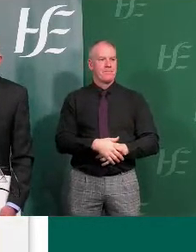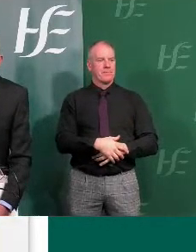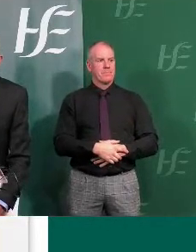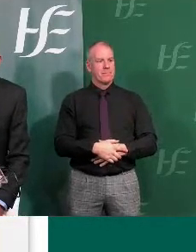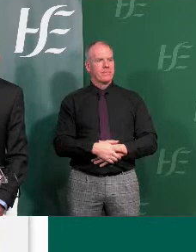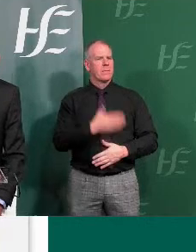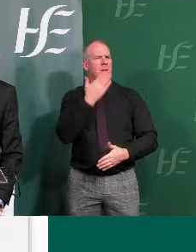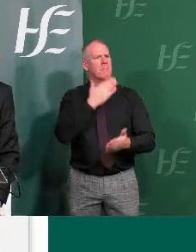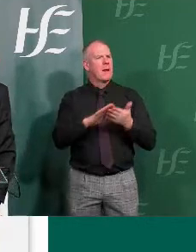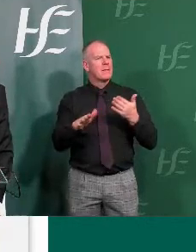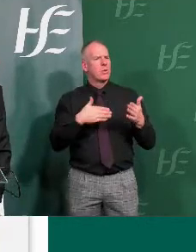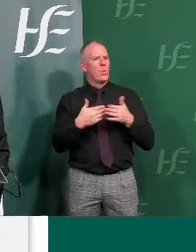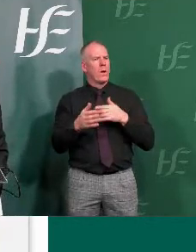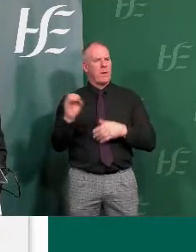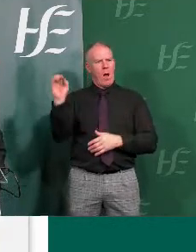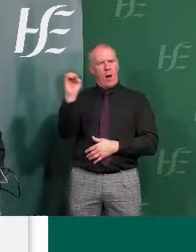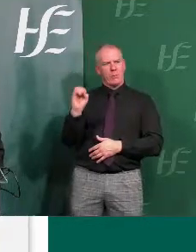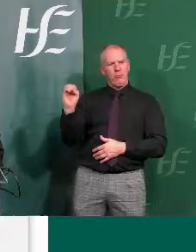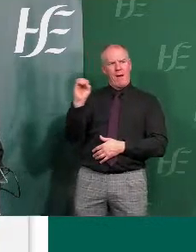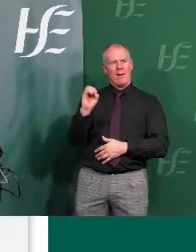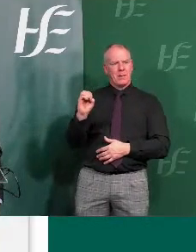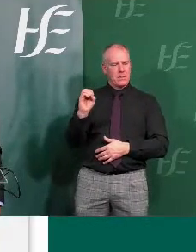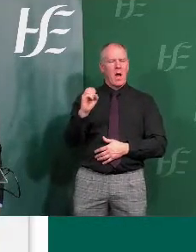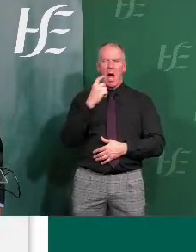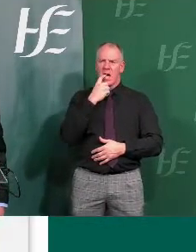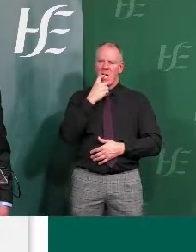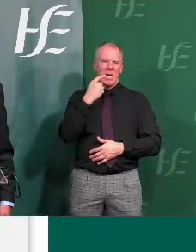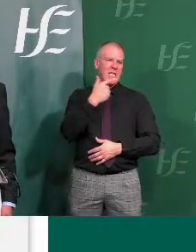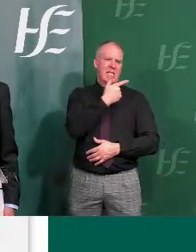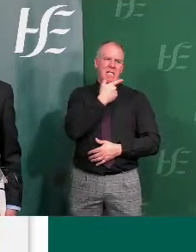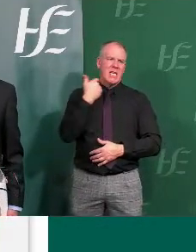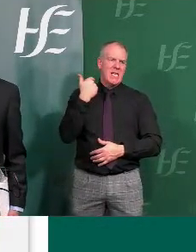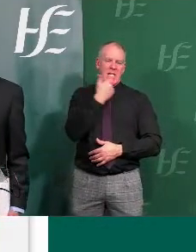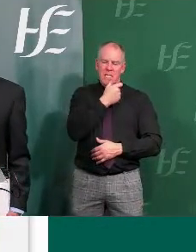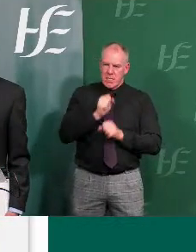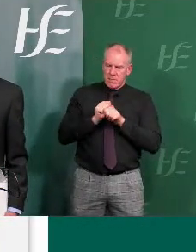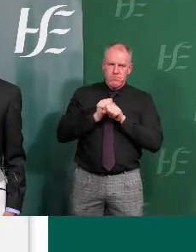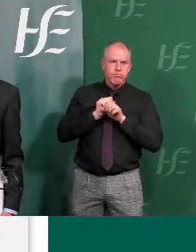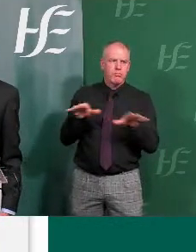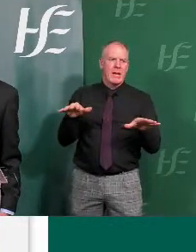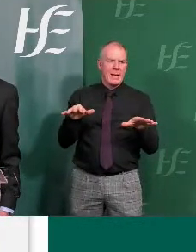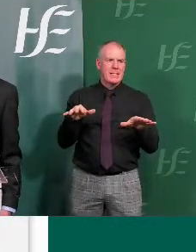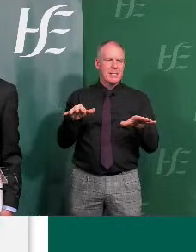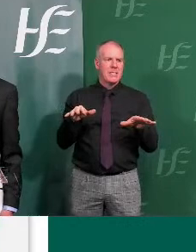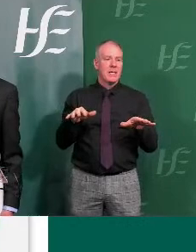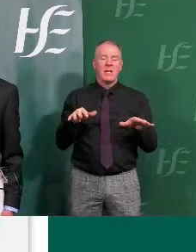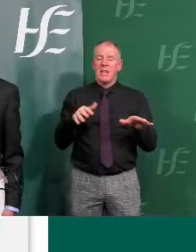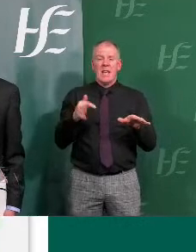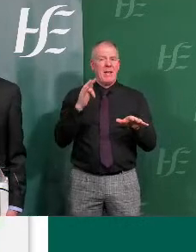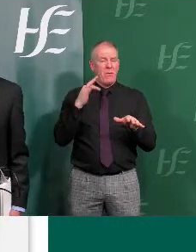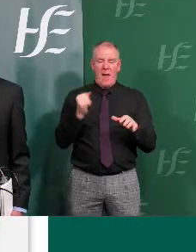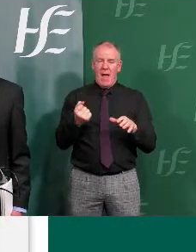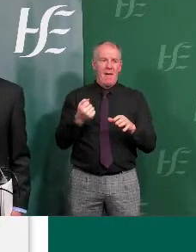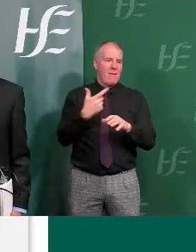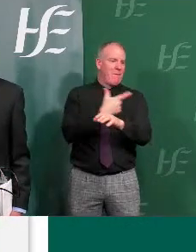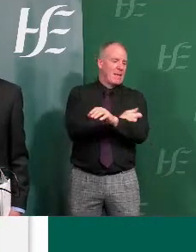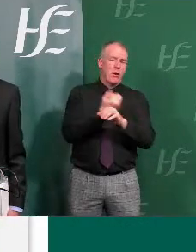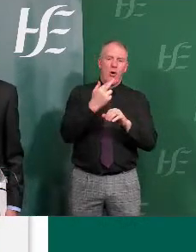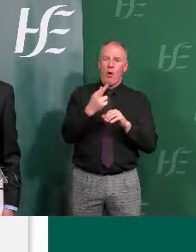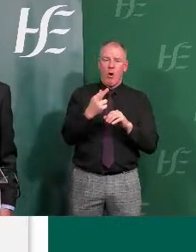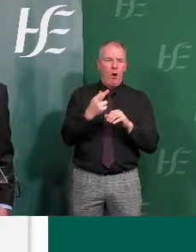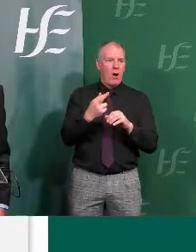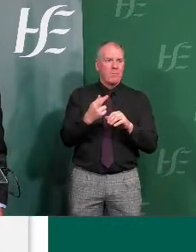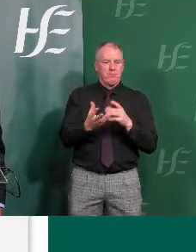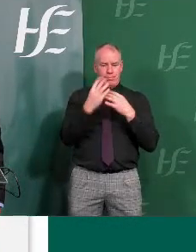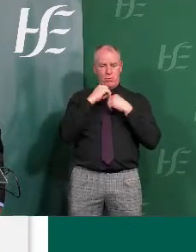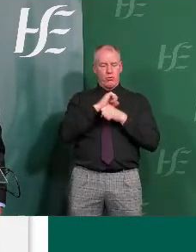Key messages, Omicron is highly transmissible with a degree of immune evasion from either prior infection or from vaccination, and evidence that